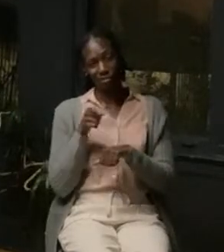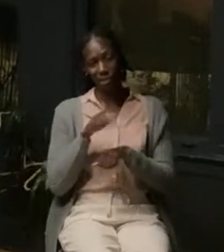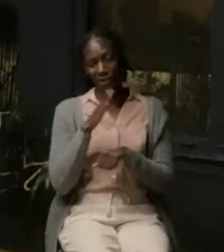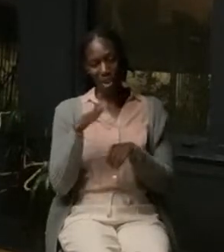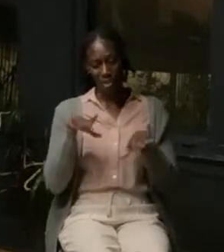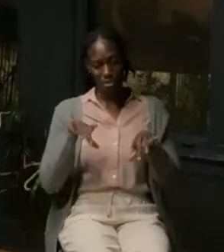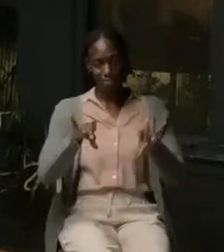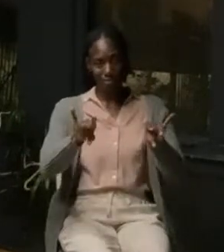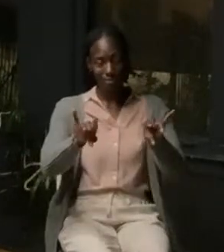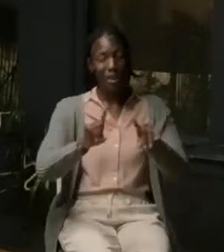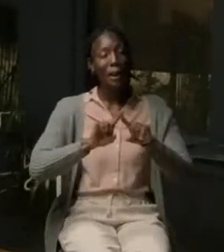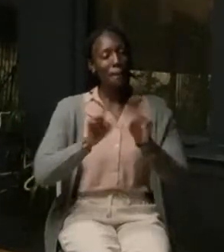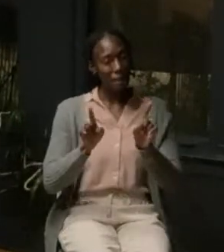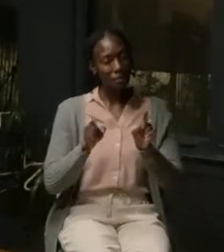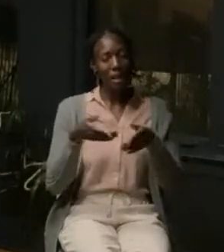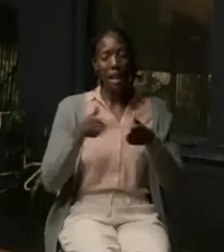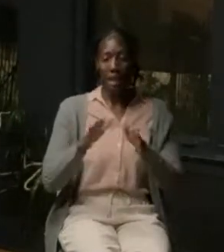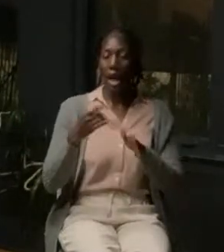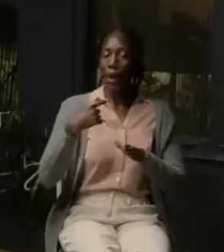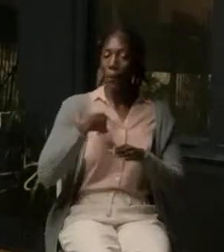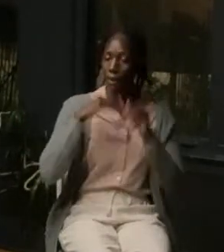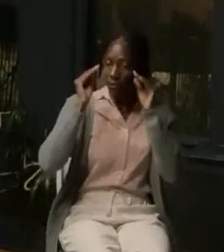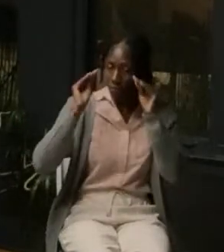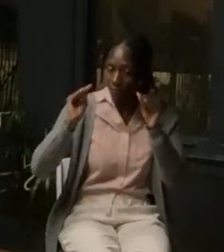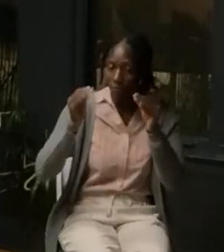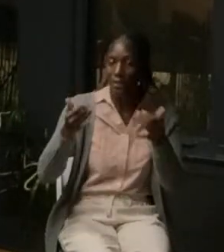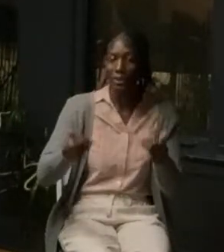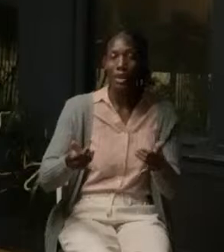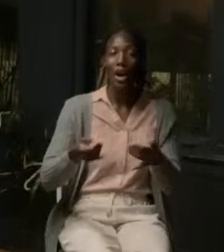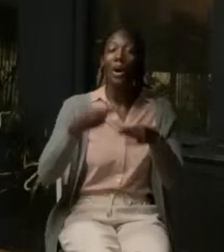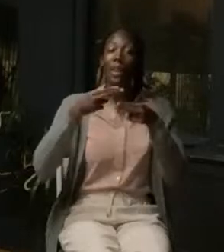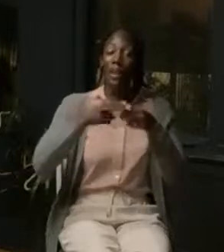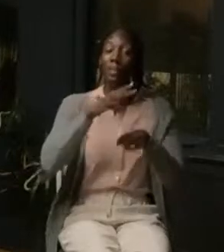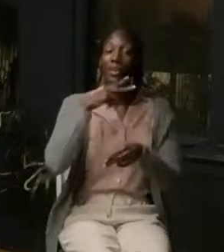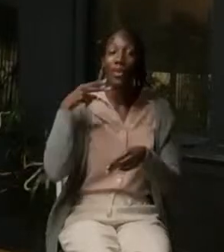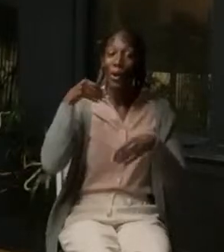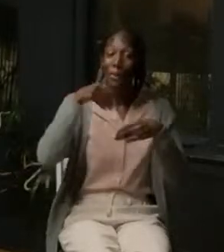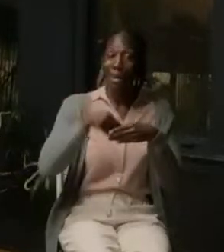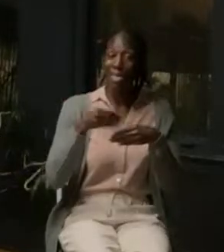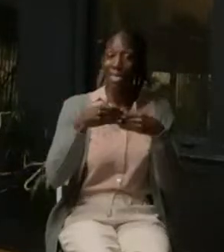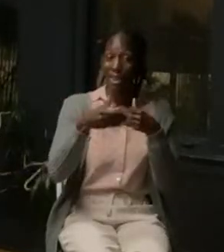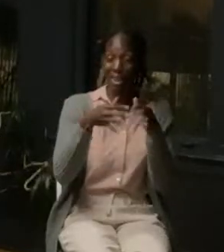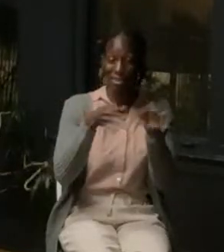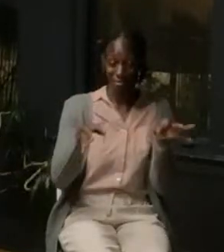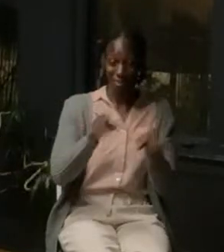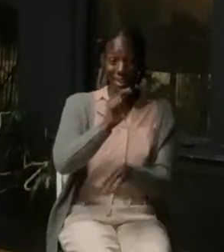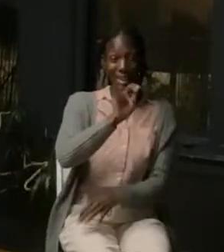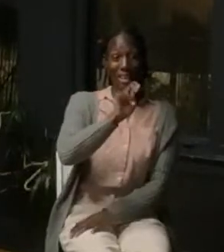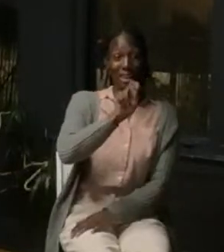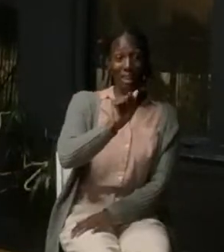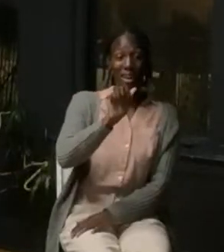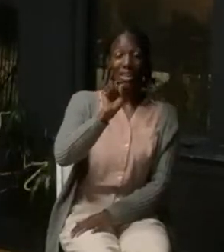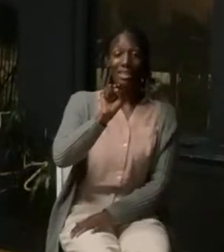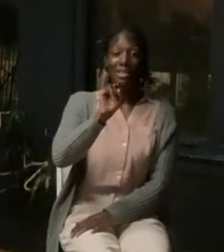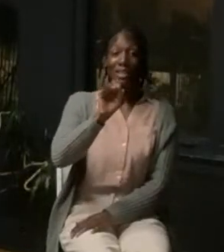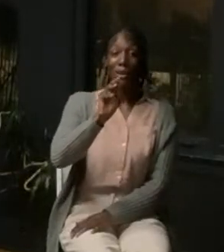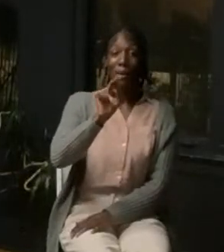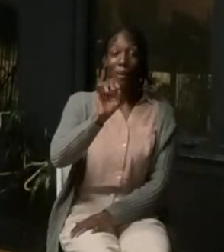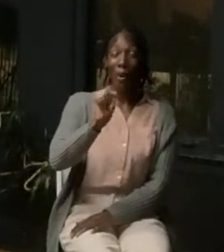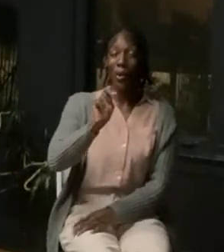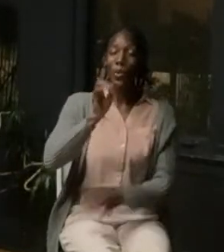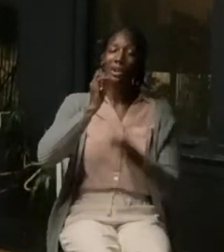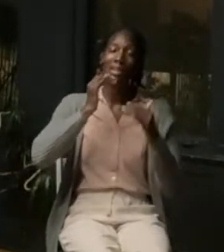of tutelage now. Name the verb in the following sentence. Nina Simone